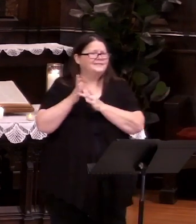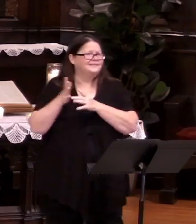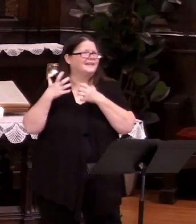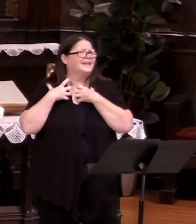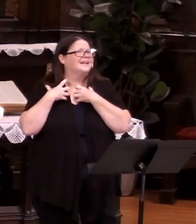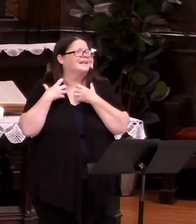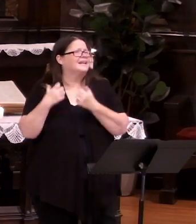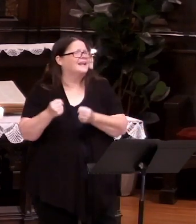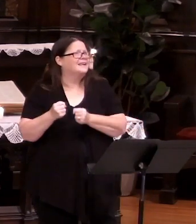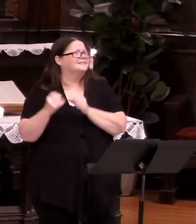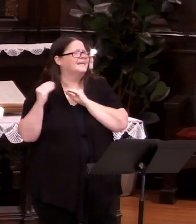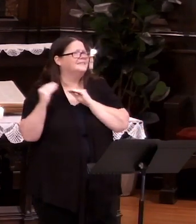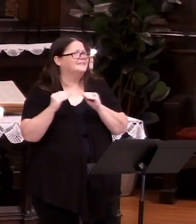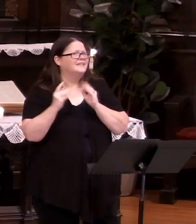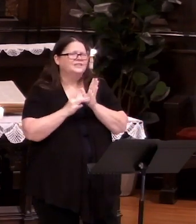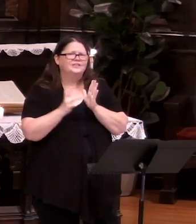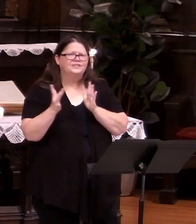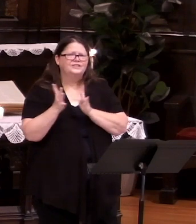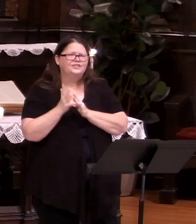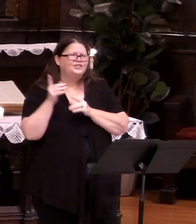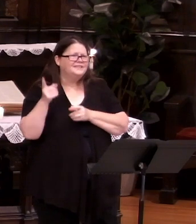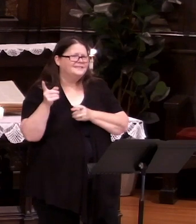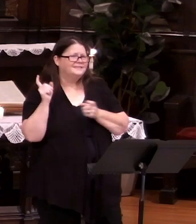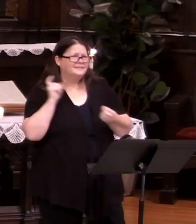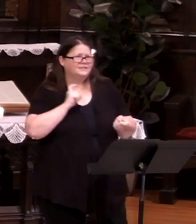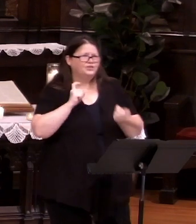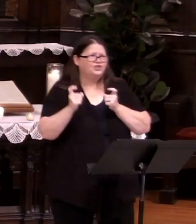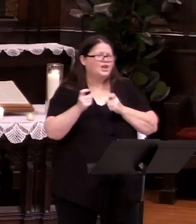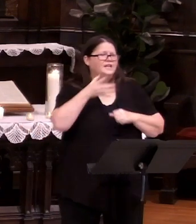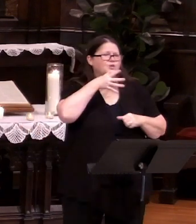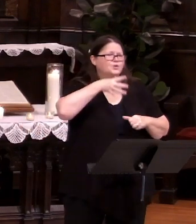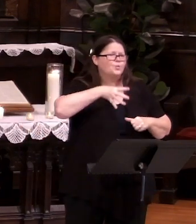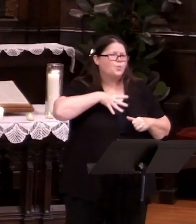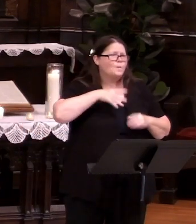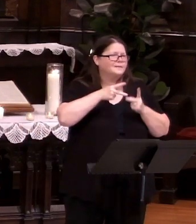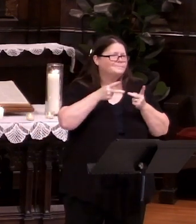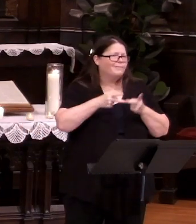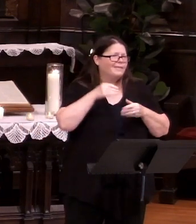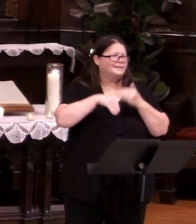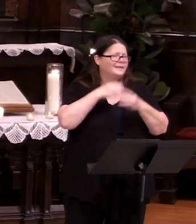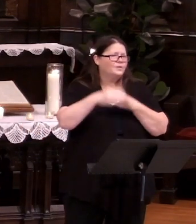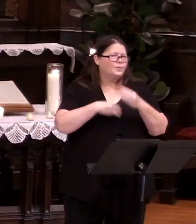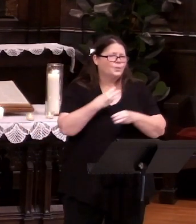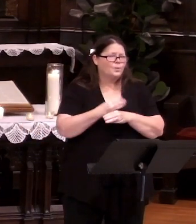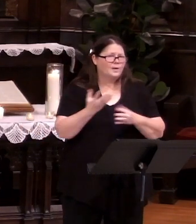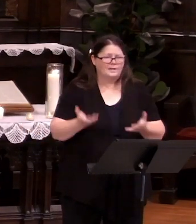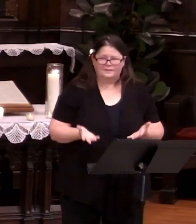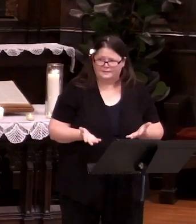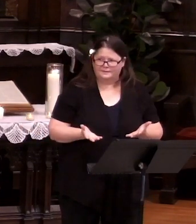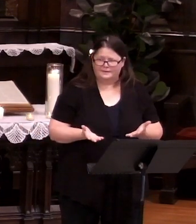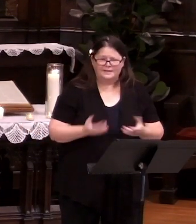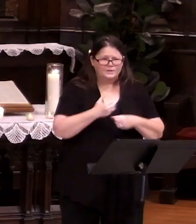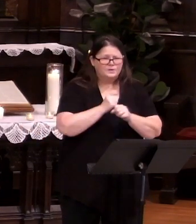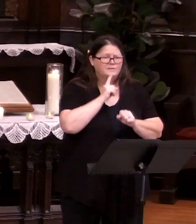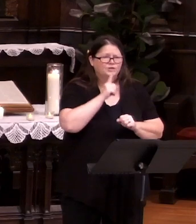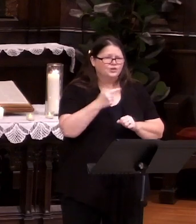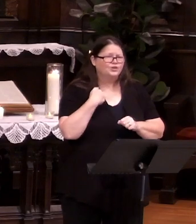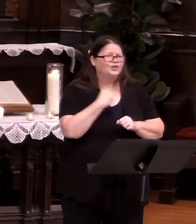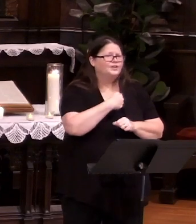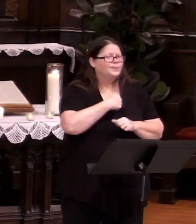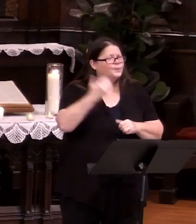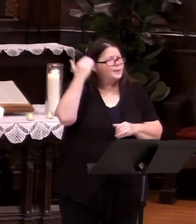him. Folks, Jesus revolutionized a woman's place in the world and made sure that we